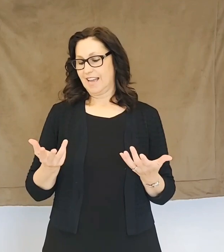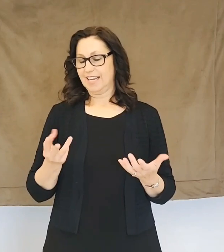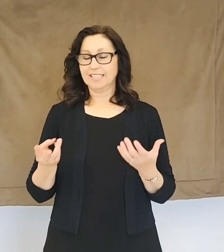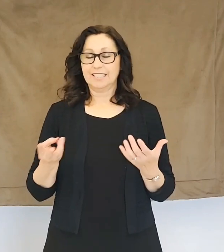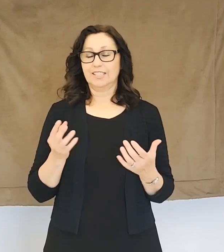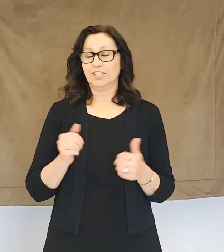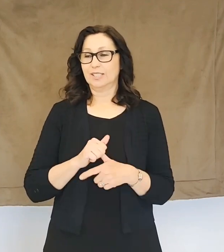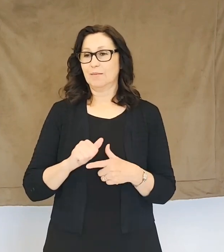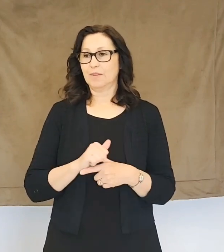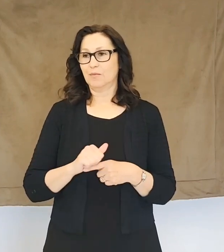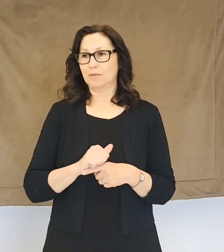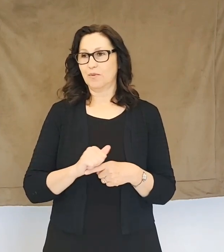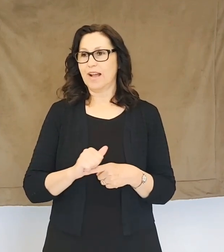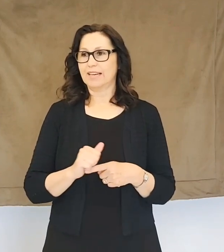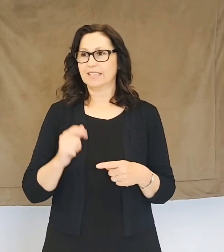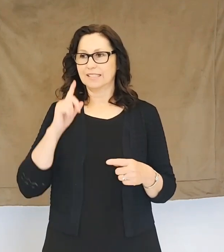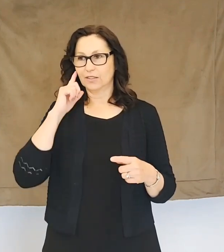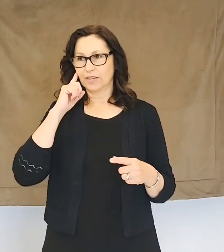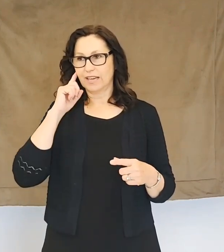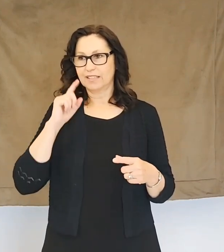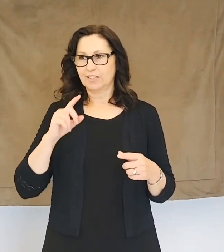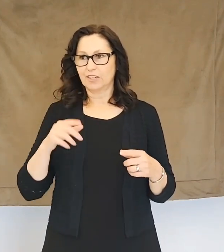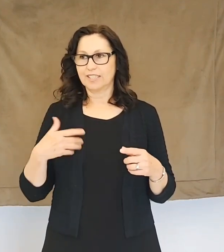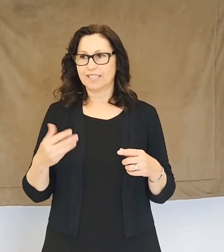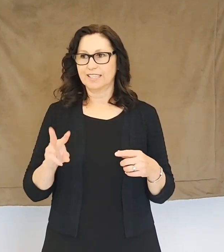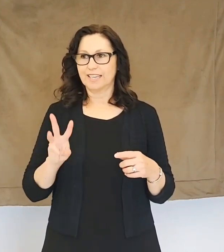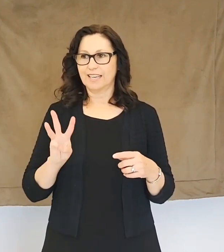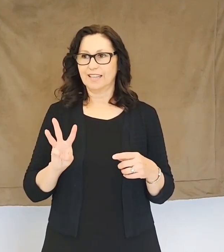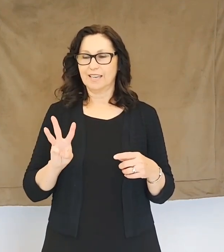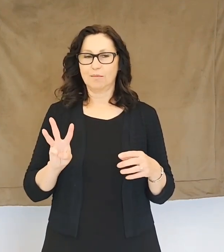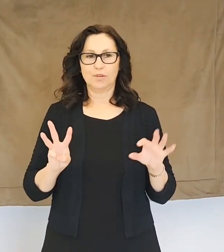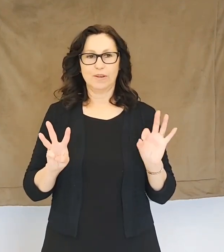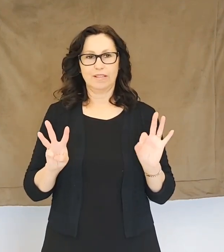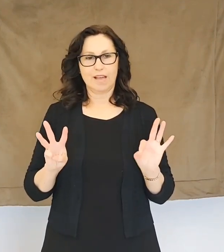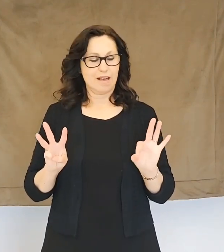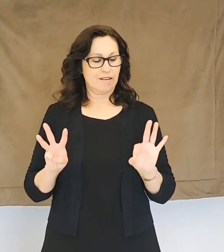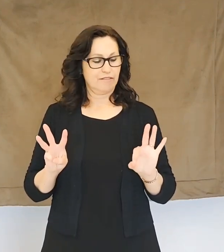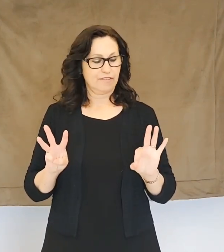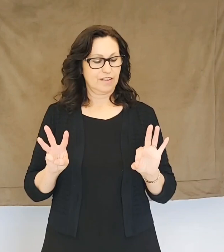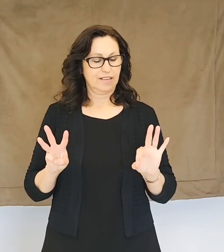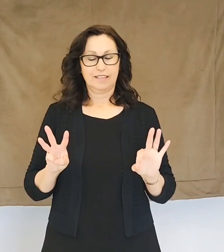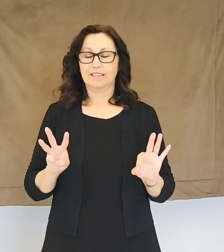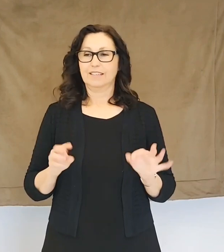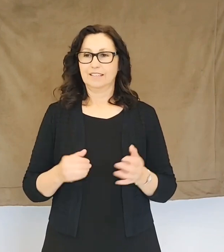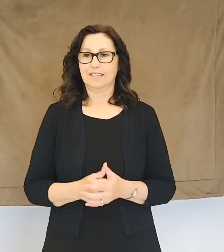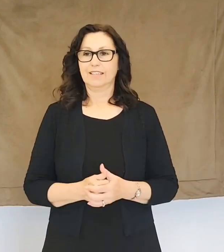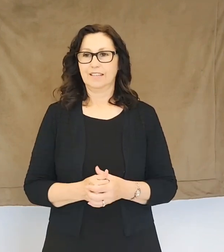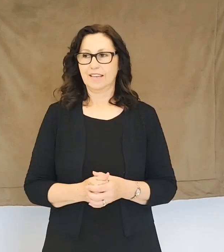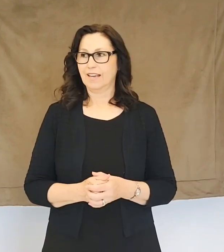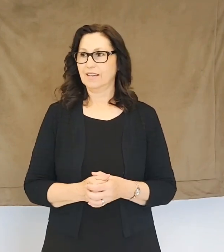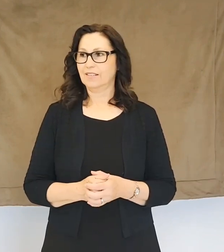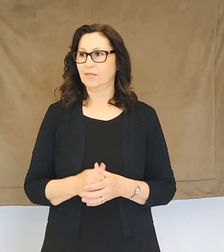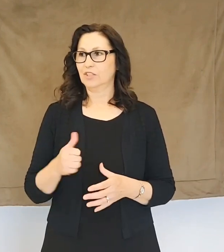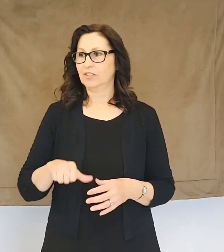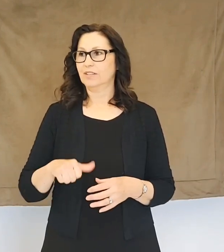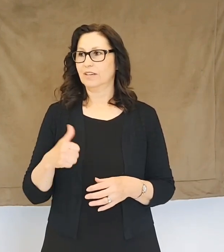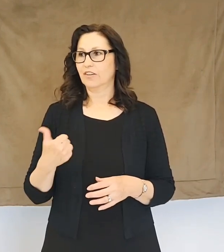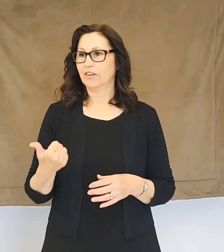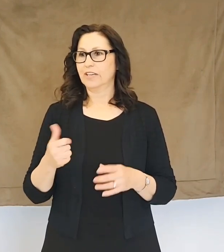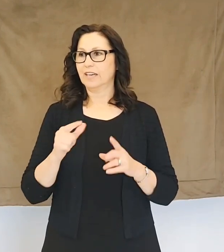I guess it's just something with practice. It'll kind of start to stick in the W and the F. Okay, which, are there any